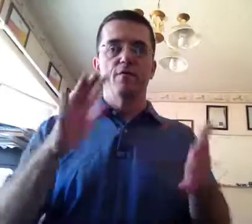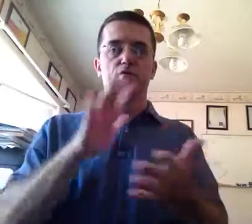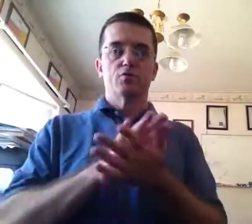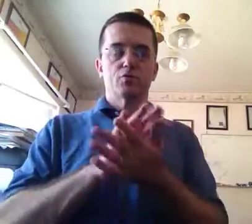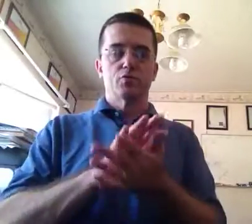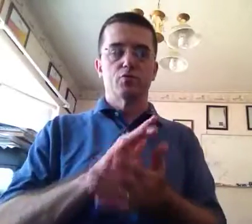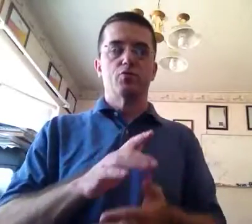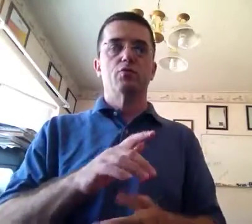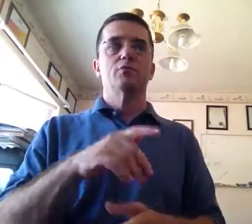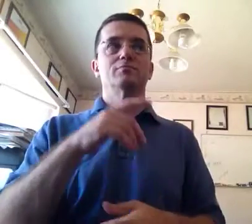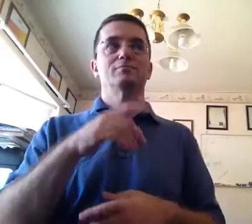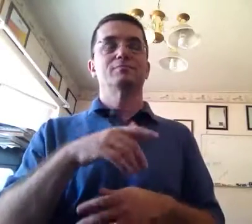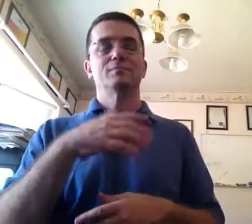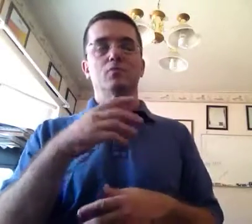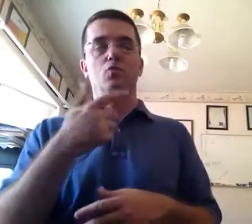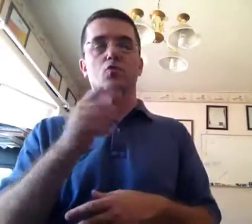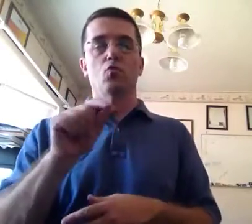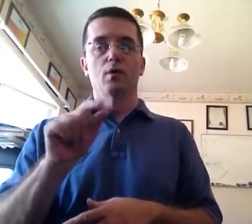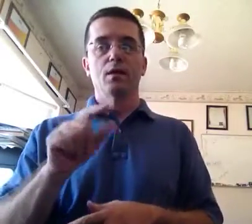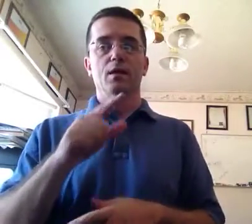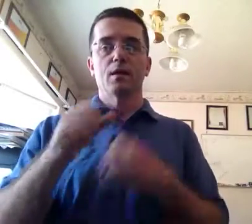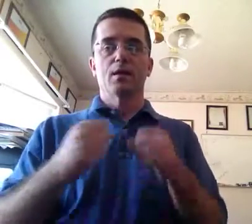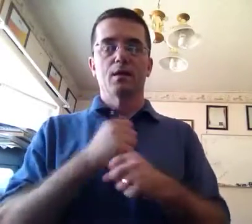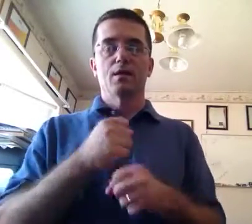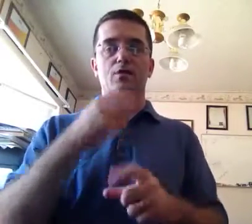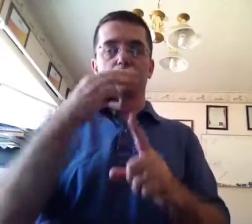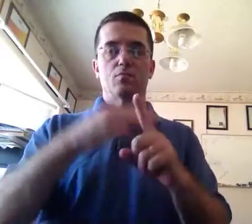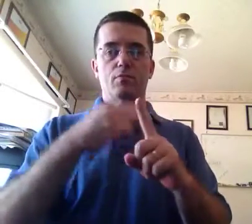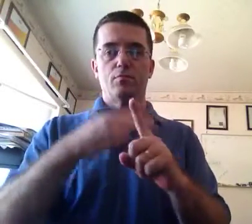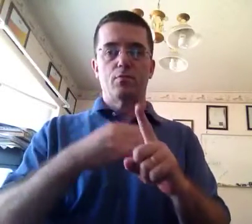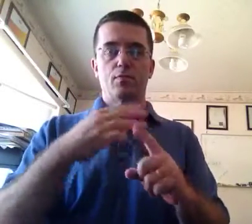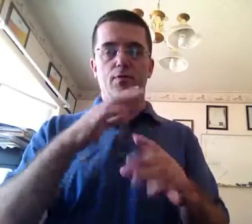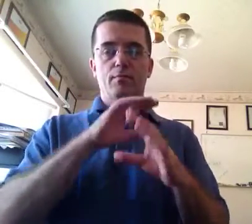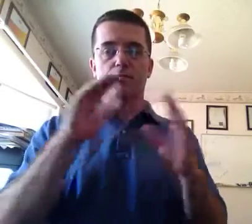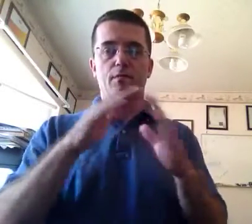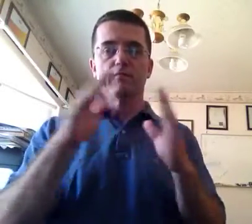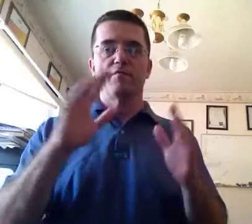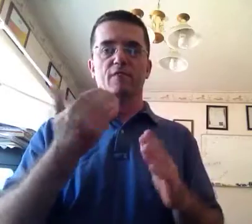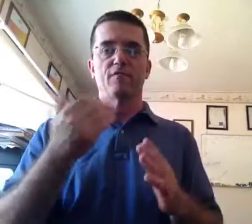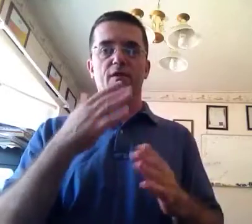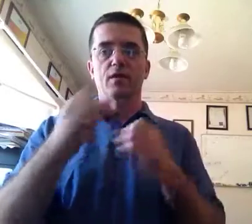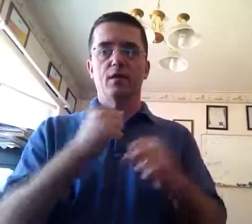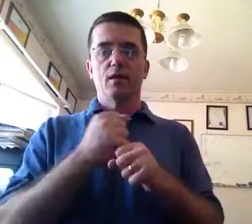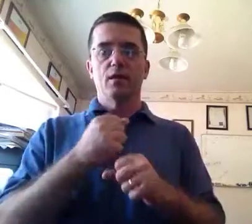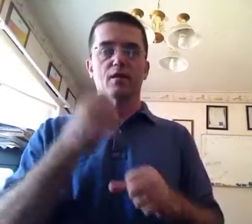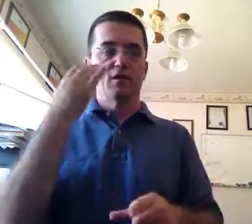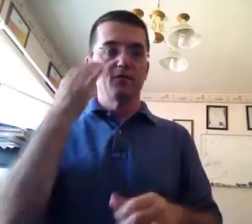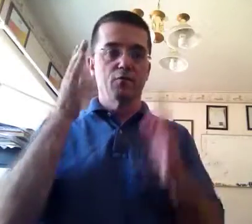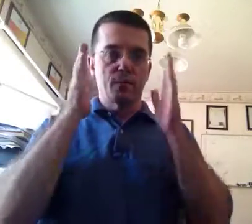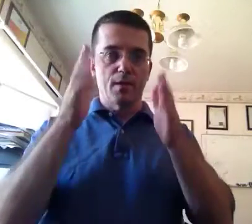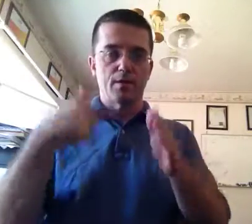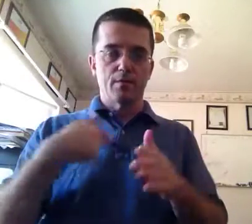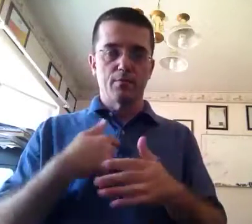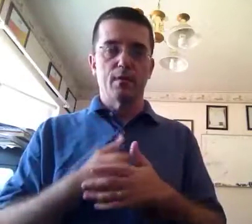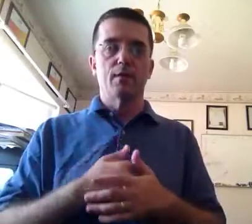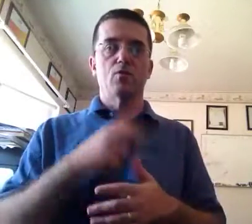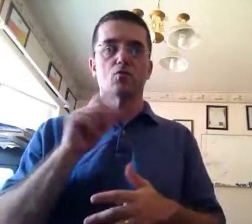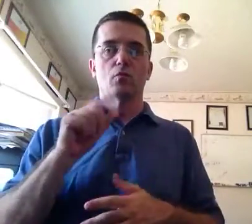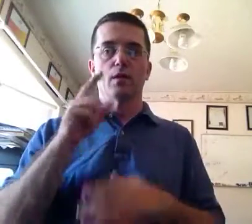gone. 20 years from now, your mortgage should be paid off because you would never take out more than a 15-year mortgage if you listen to me. 20 years from now, you should have